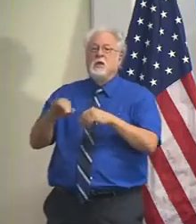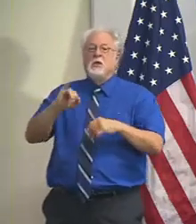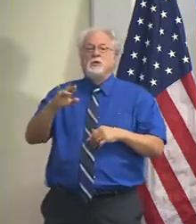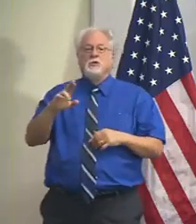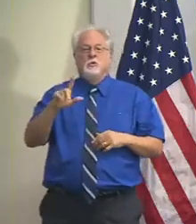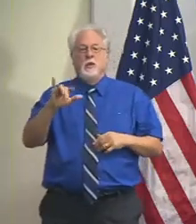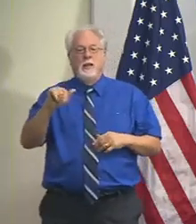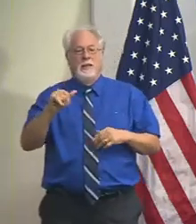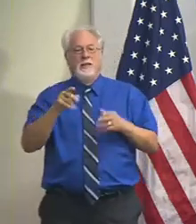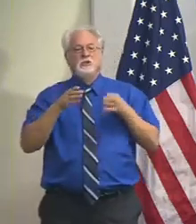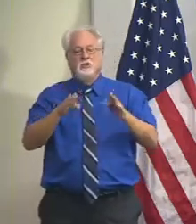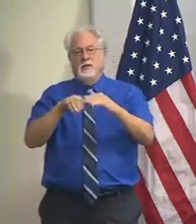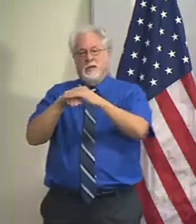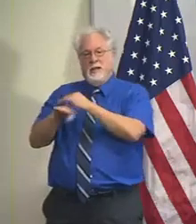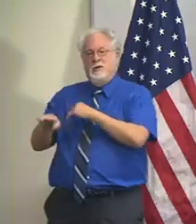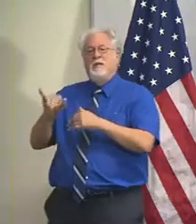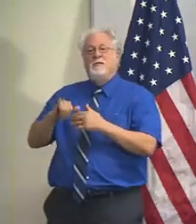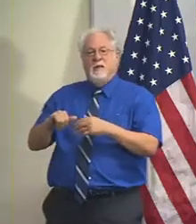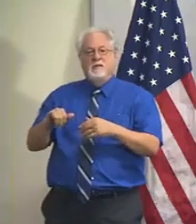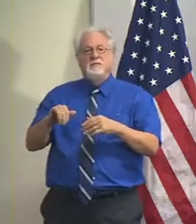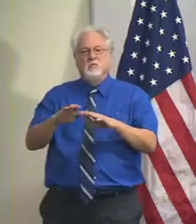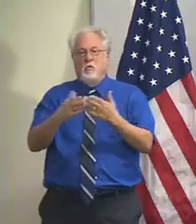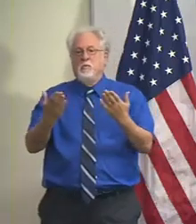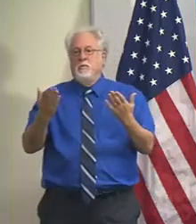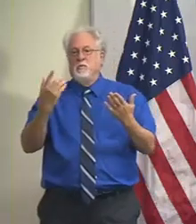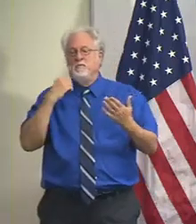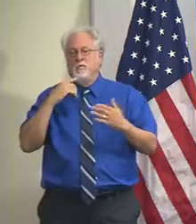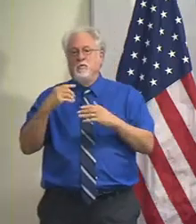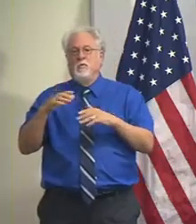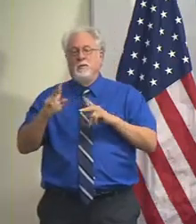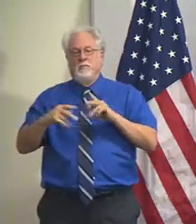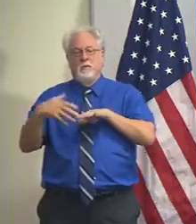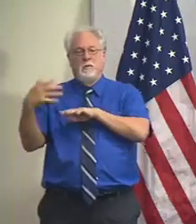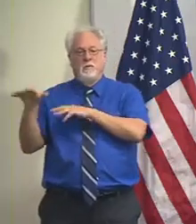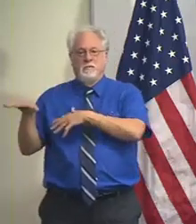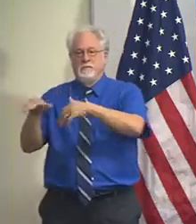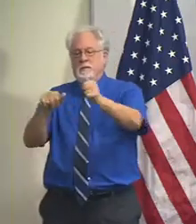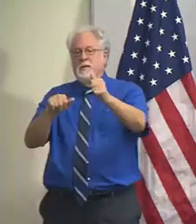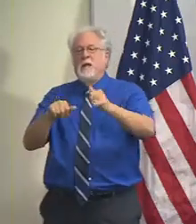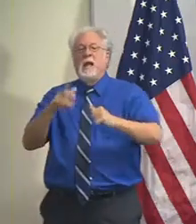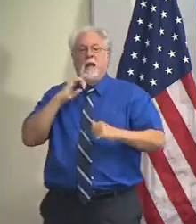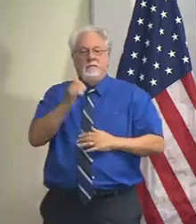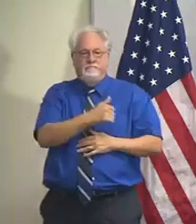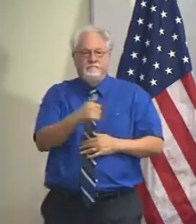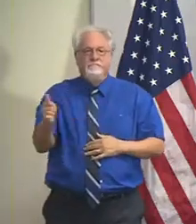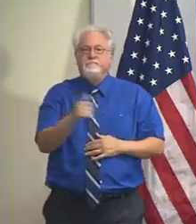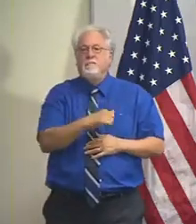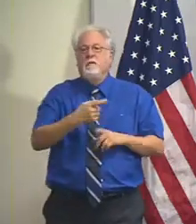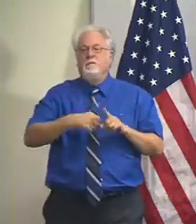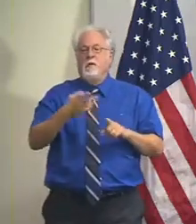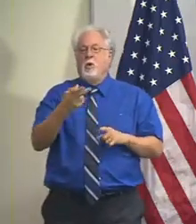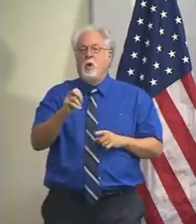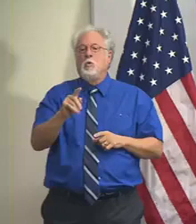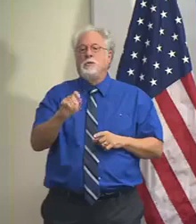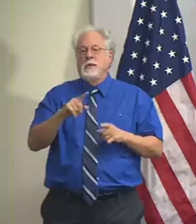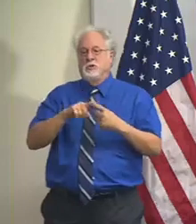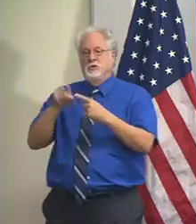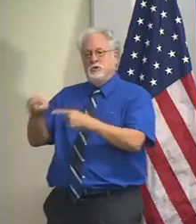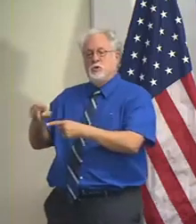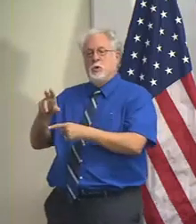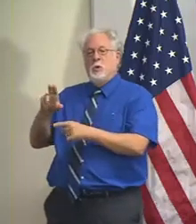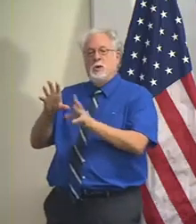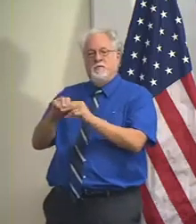Street entrance. This is available for evacuees, and there will be shuttles from the various hotels to the convention